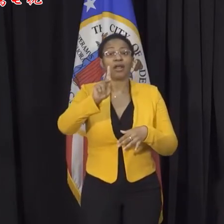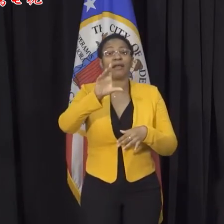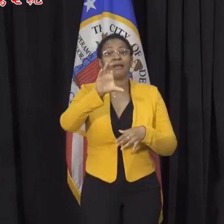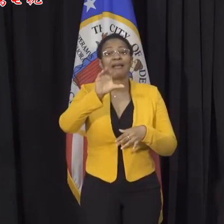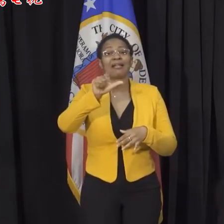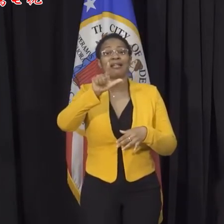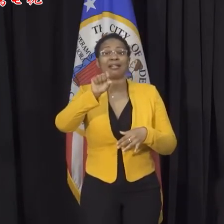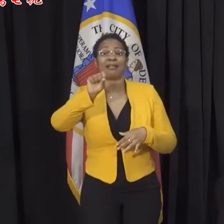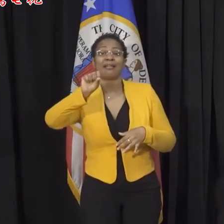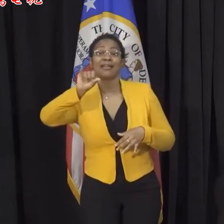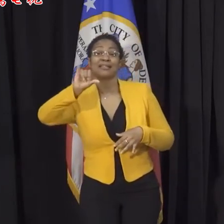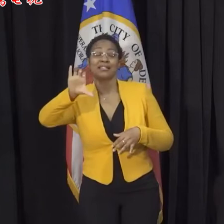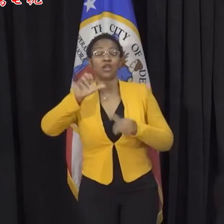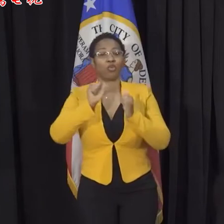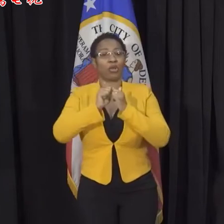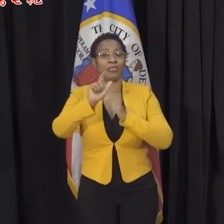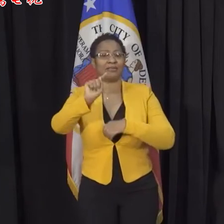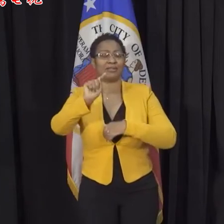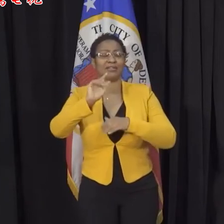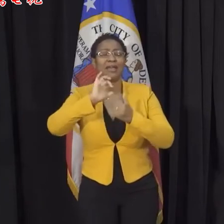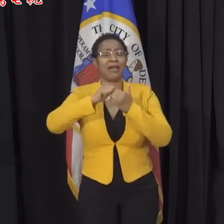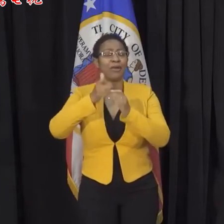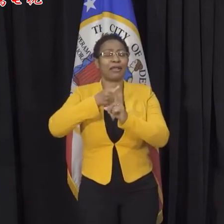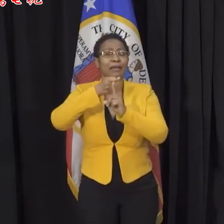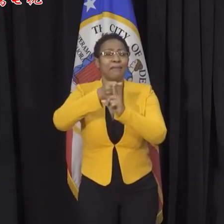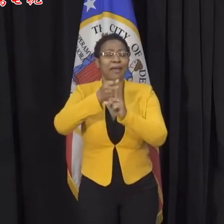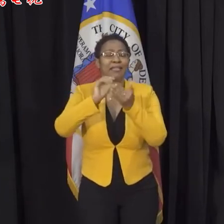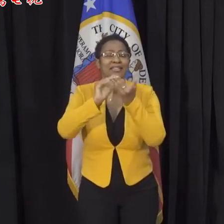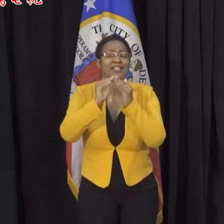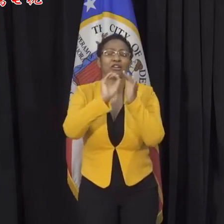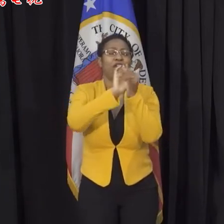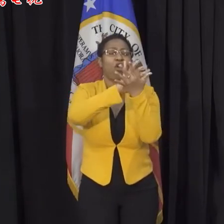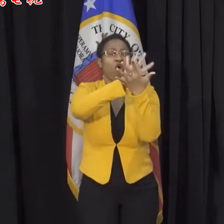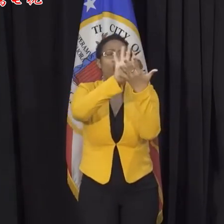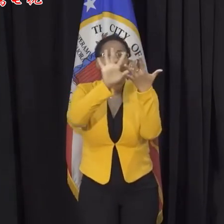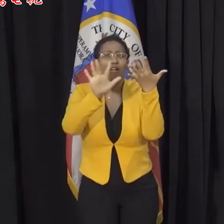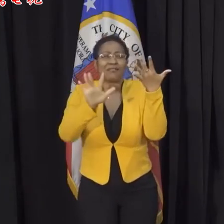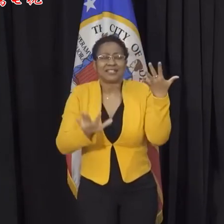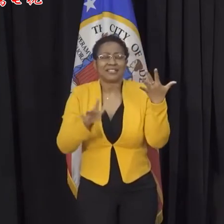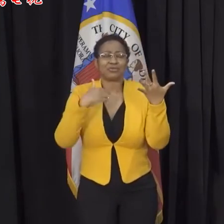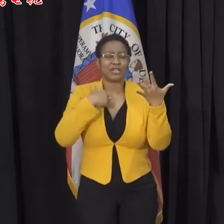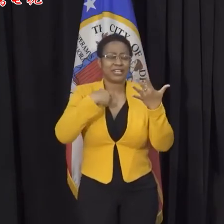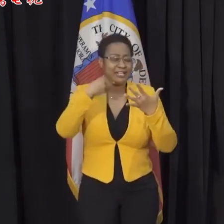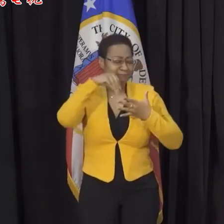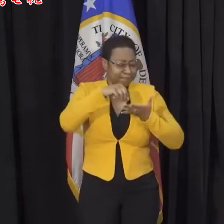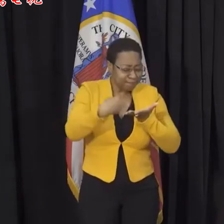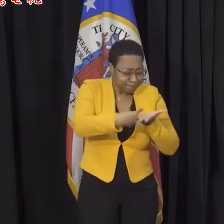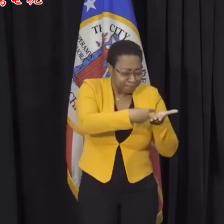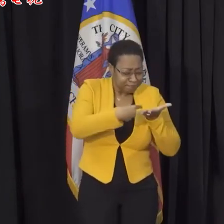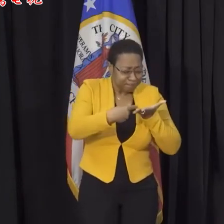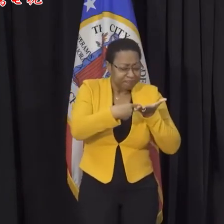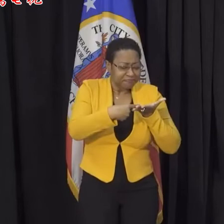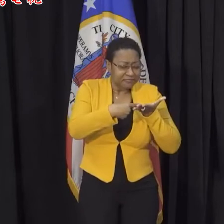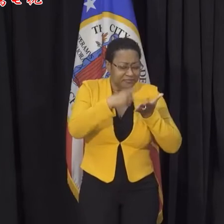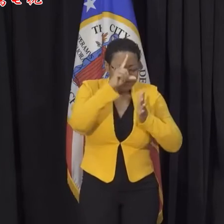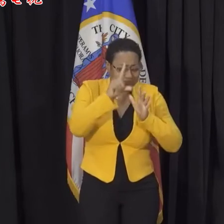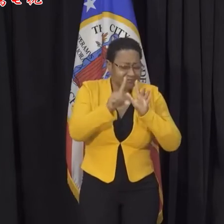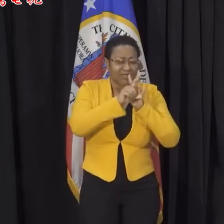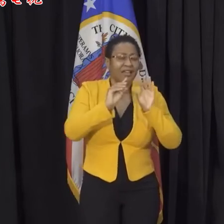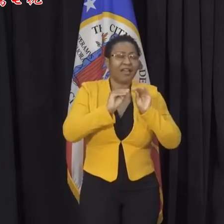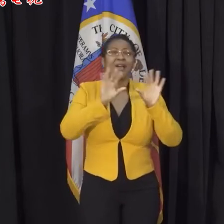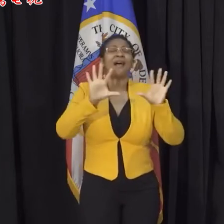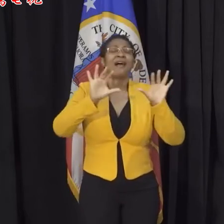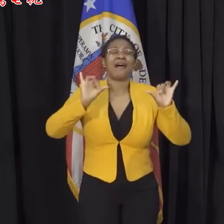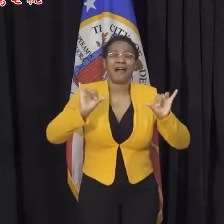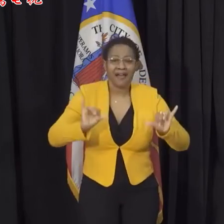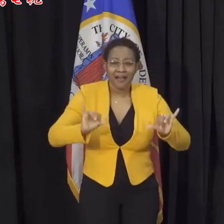only, and how do we make an impact on the city with that? And as I thought about that, and as we talked about it internally, it became crystal clear. This is